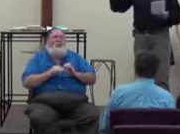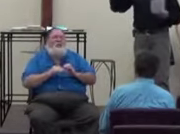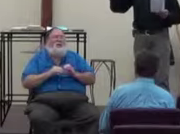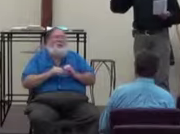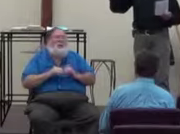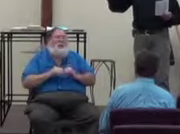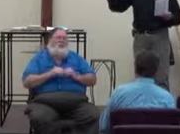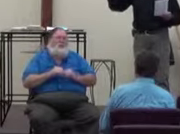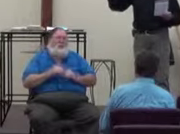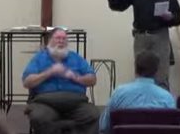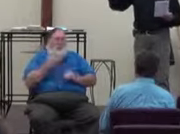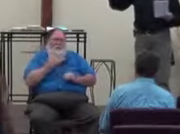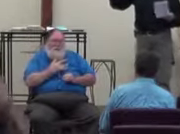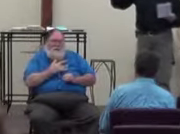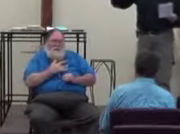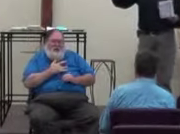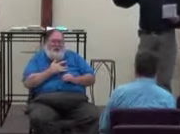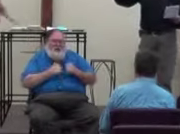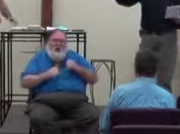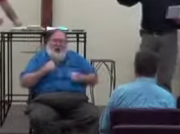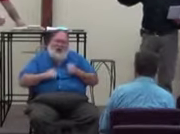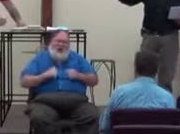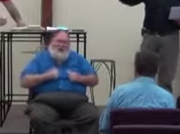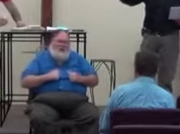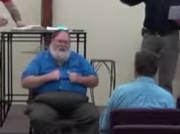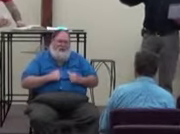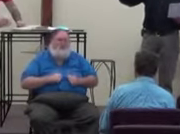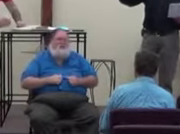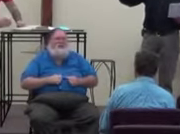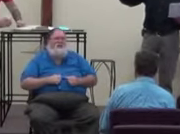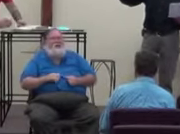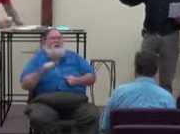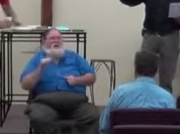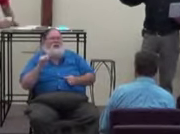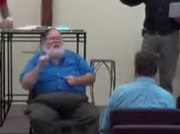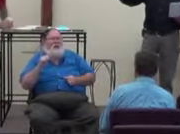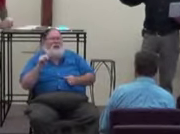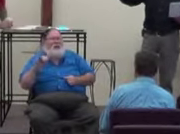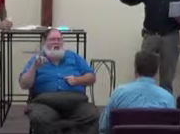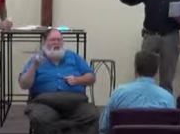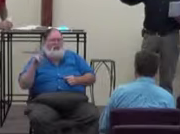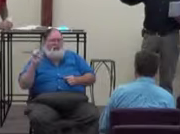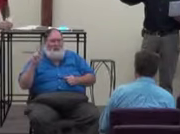and birthdays. We want to be able to send you an anniversary card and a birthday card.